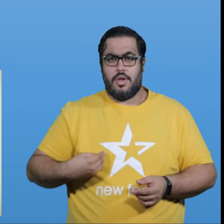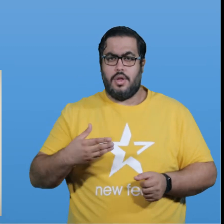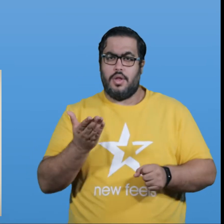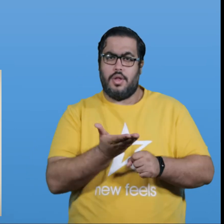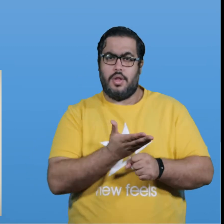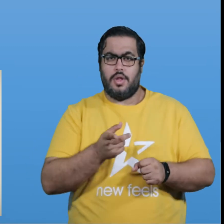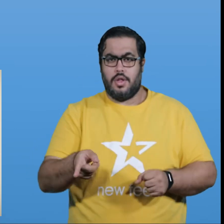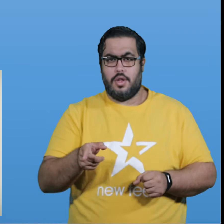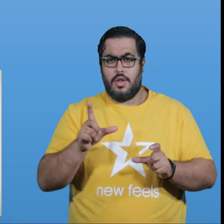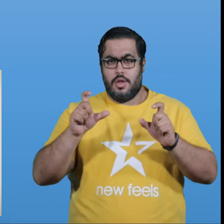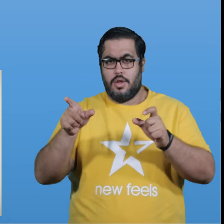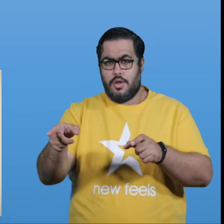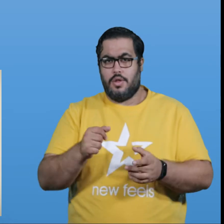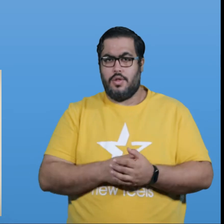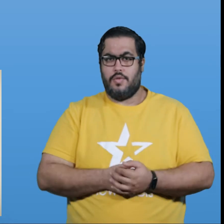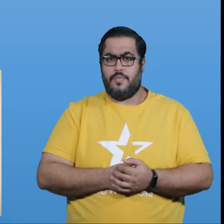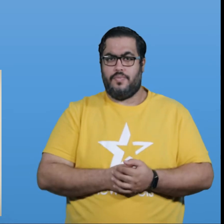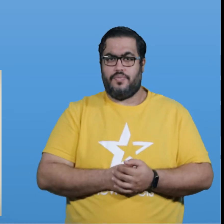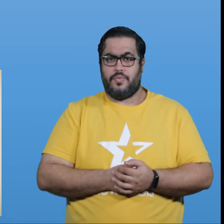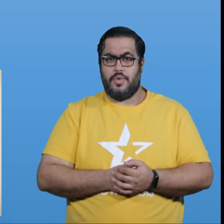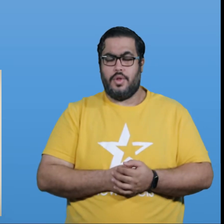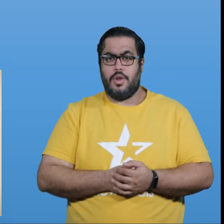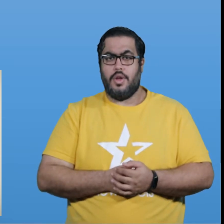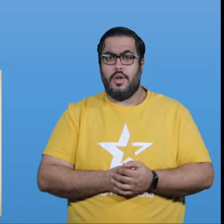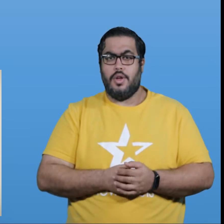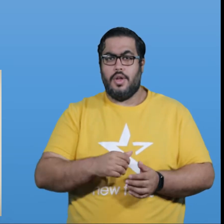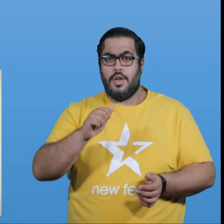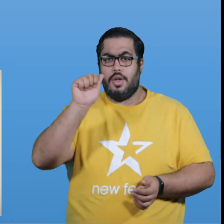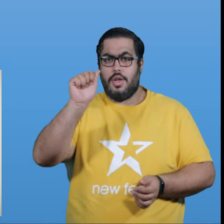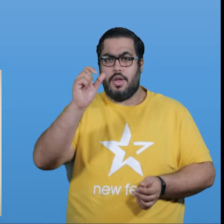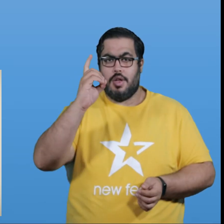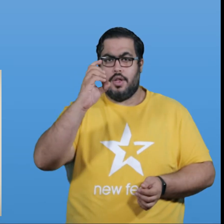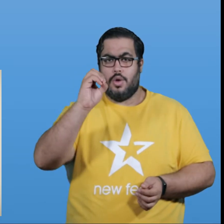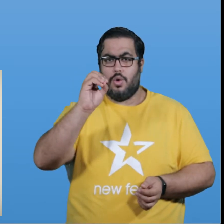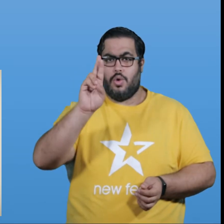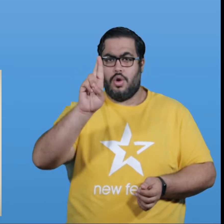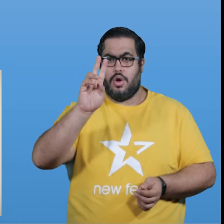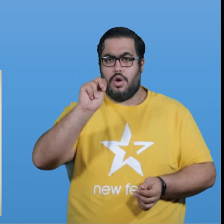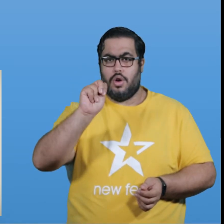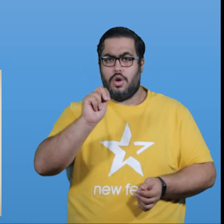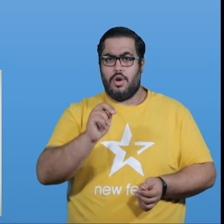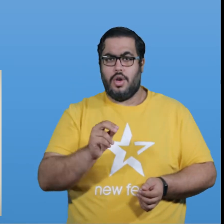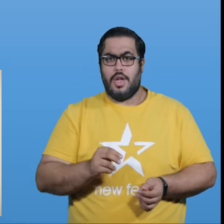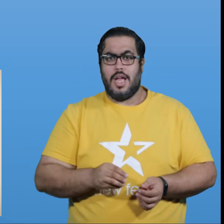attractive. Another word for adorn is beautify and also decorate.